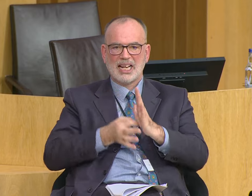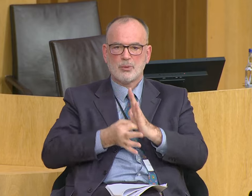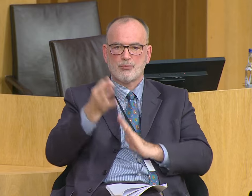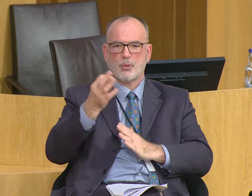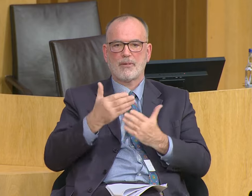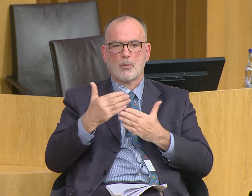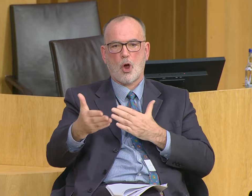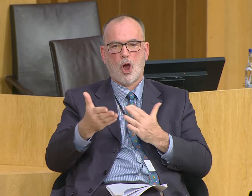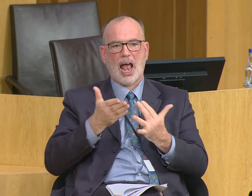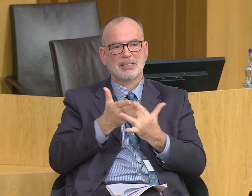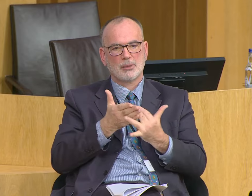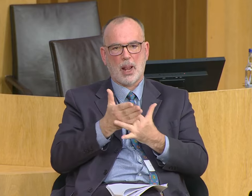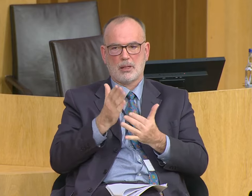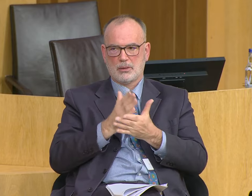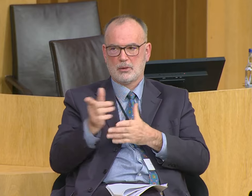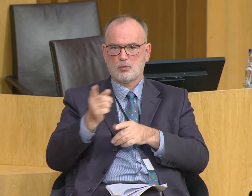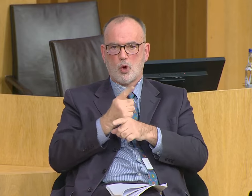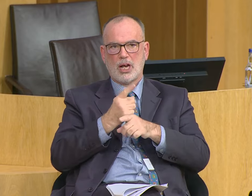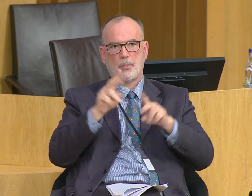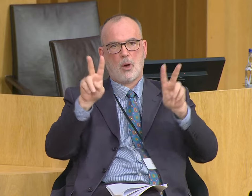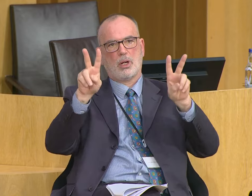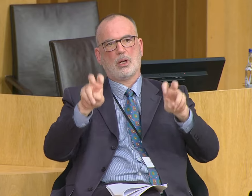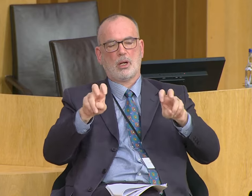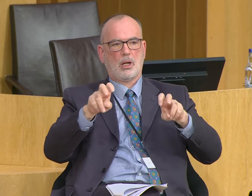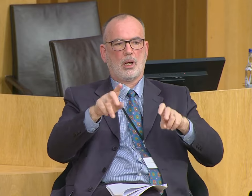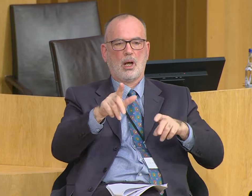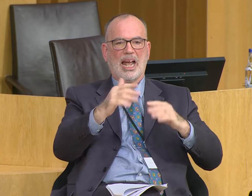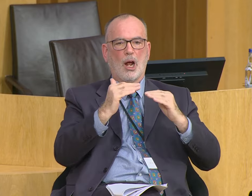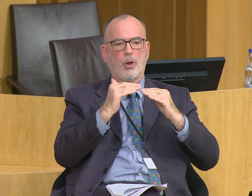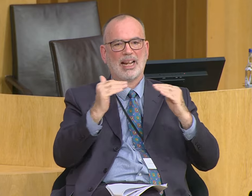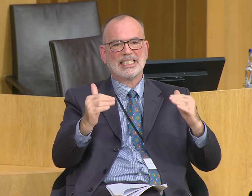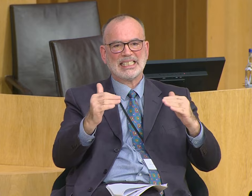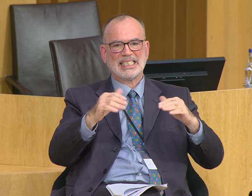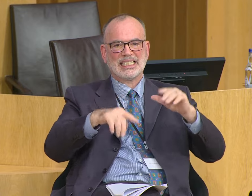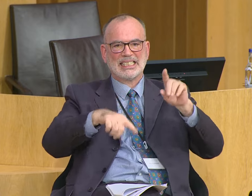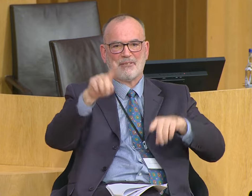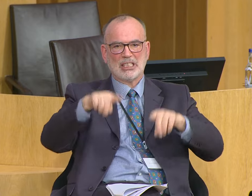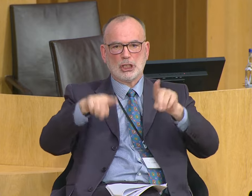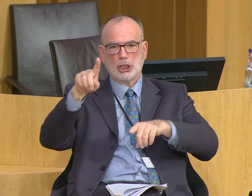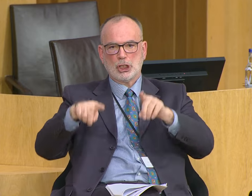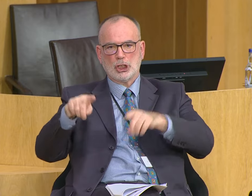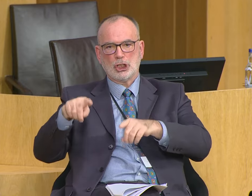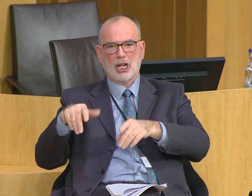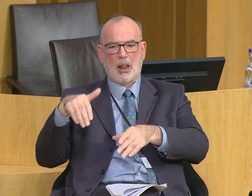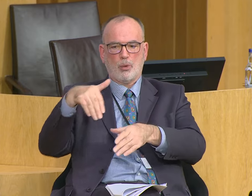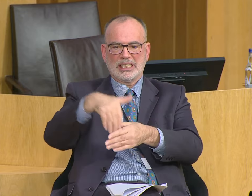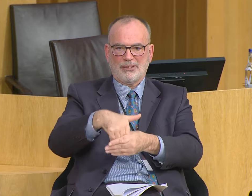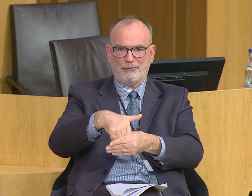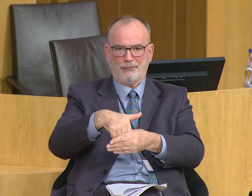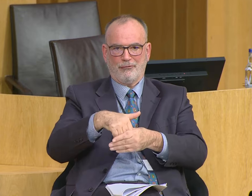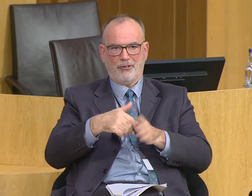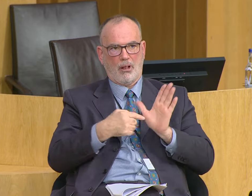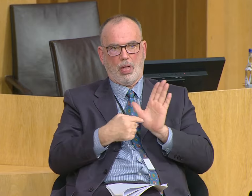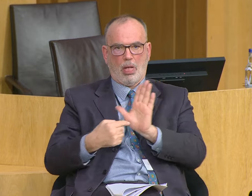we're looking at that area and how we can improve a lot more in terms of taxis accessibility. and making sure that that equality and diversity is